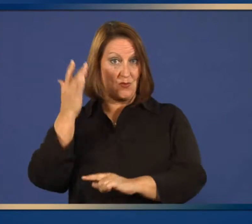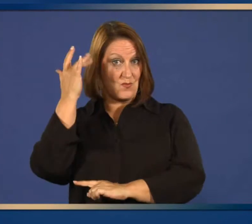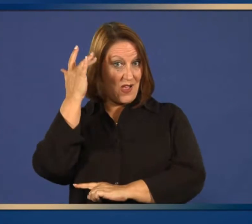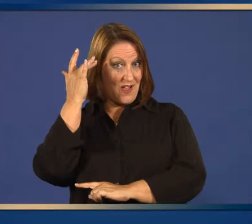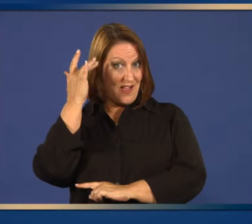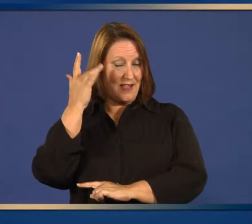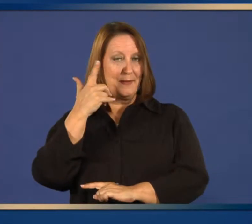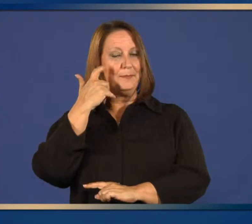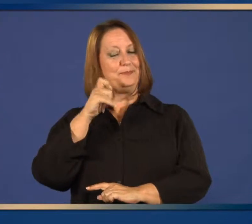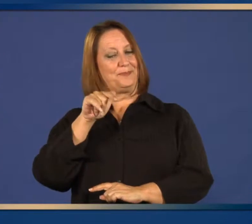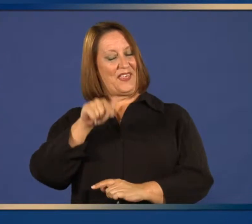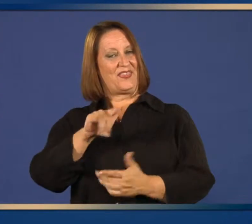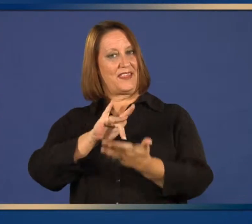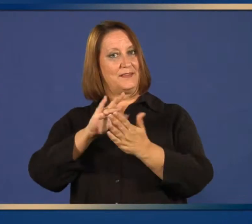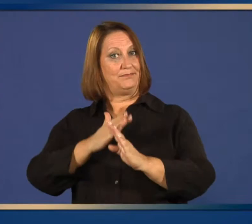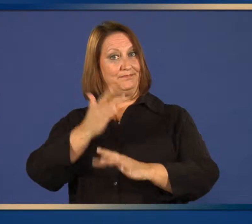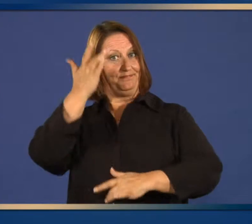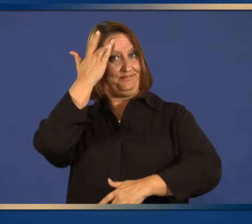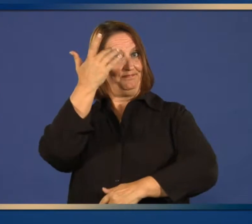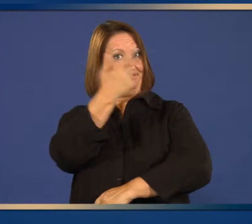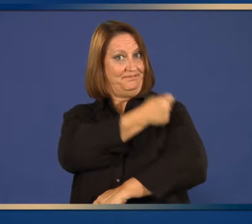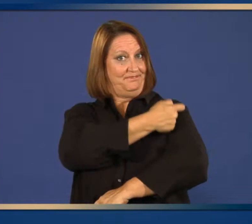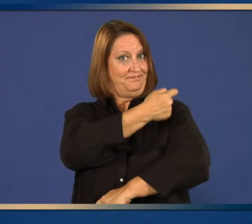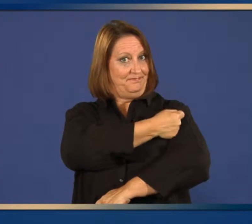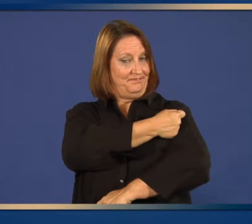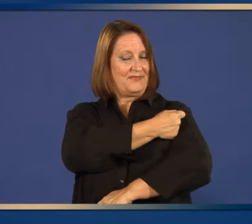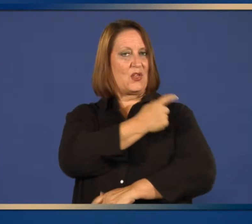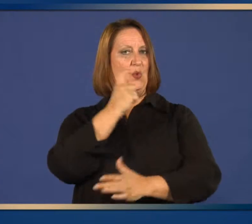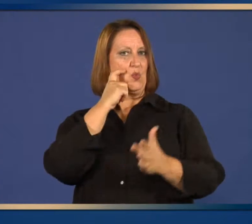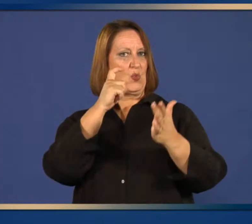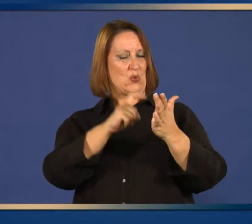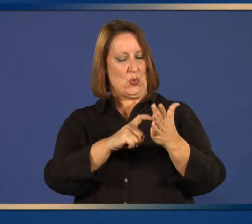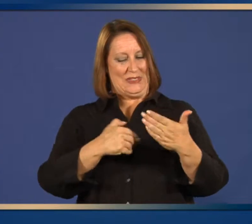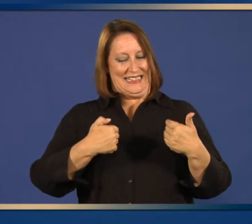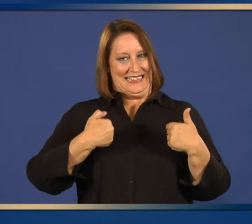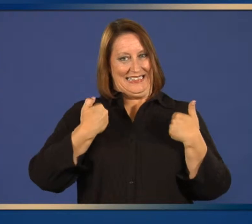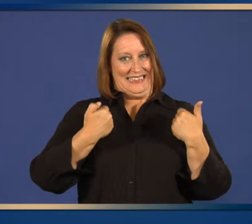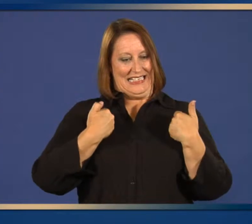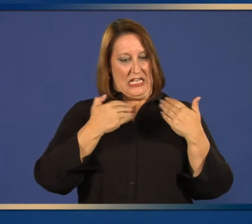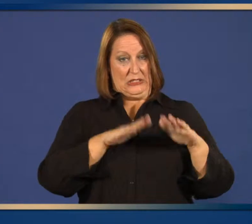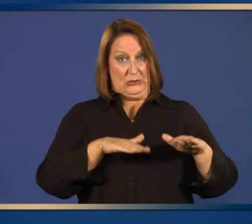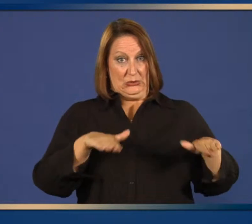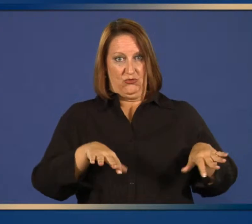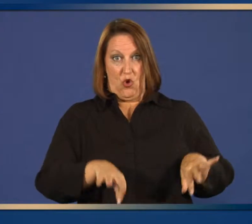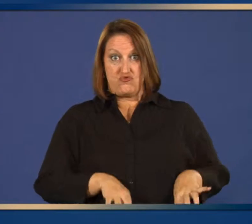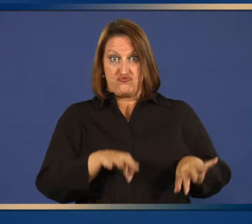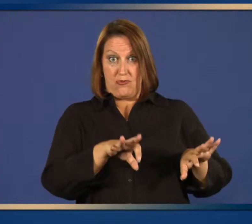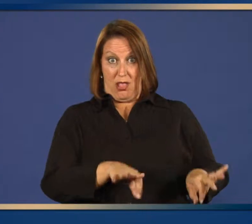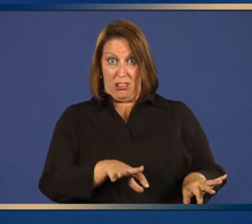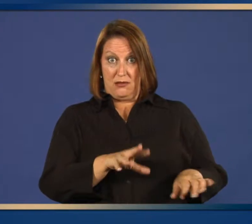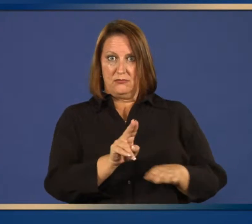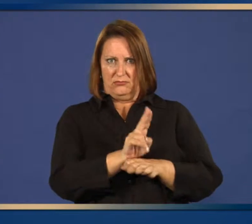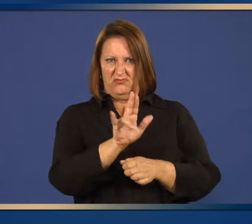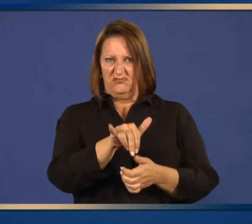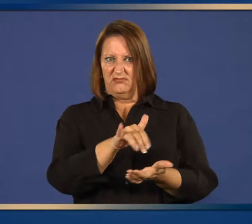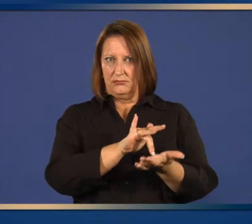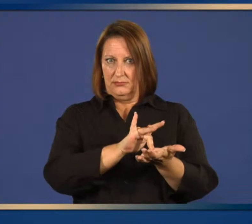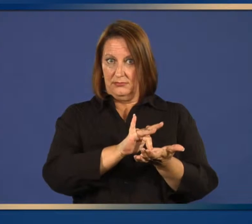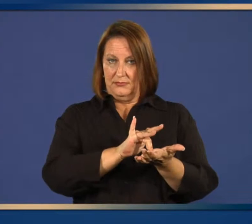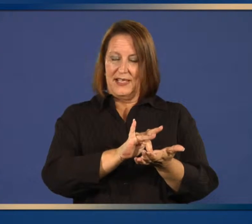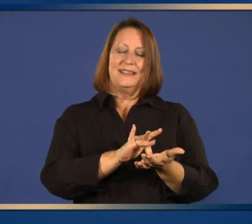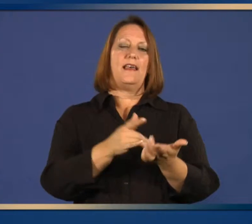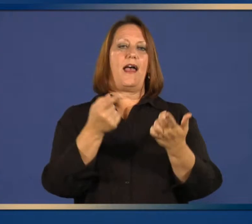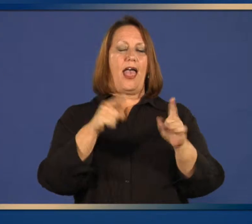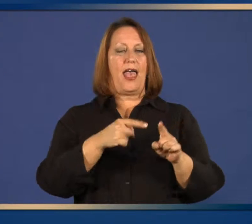circumstances. A related vaccine was associated with fevers and fever-related seizures